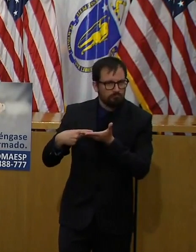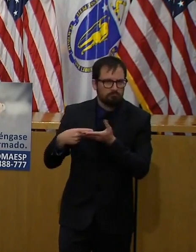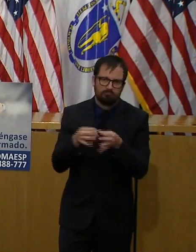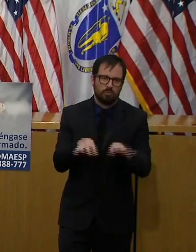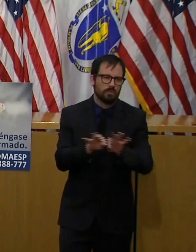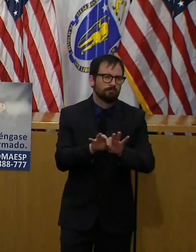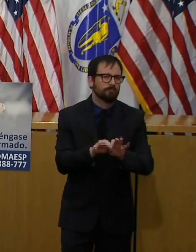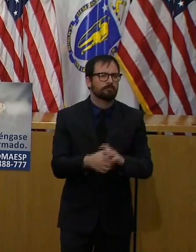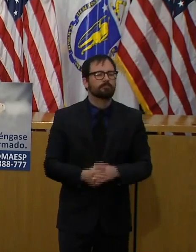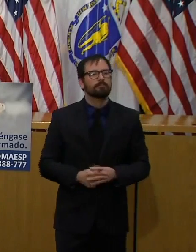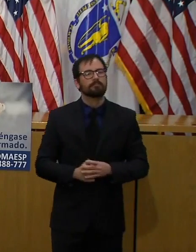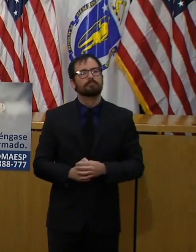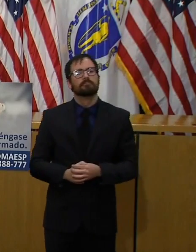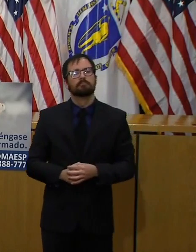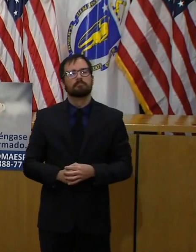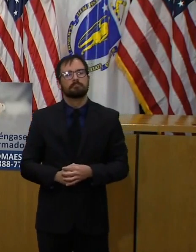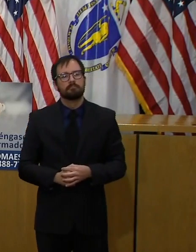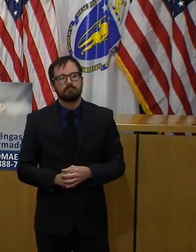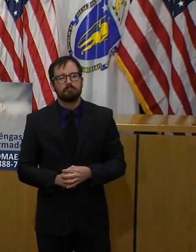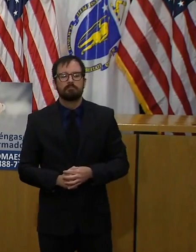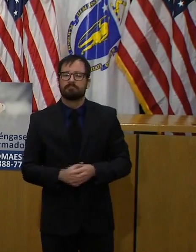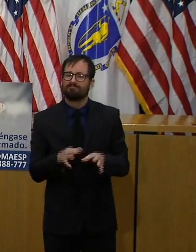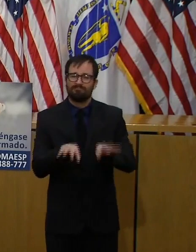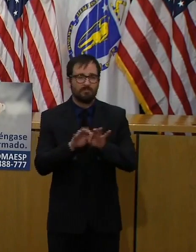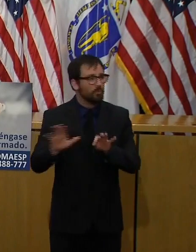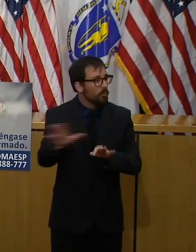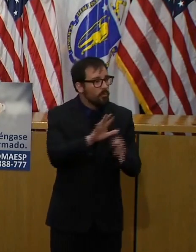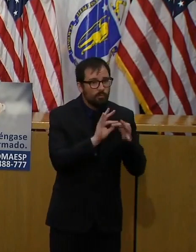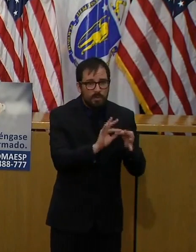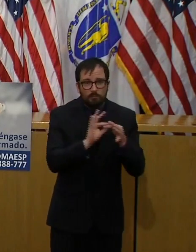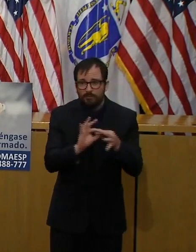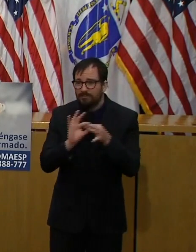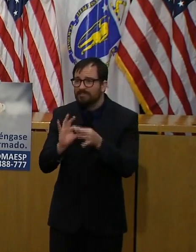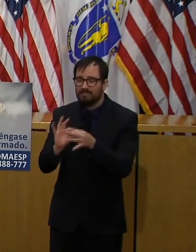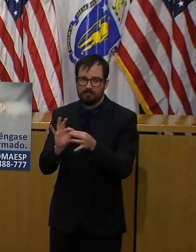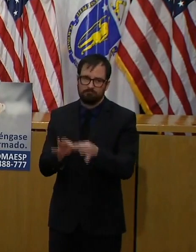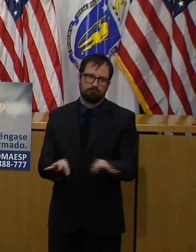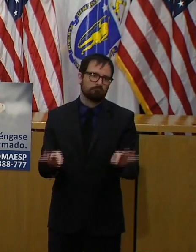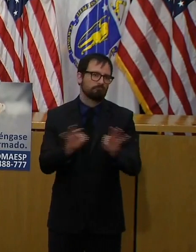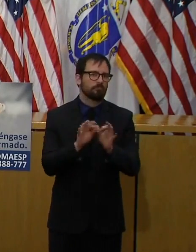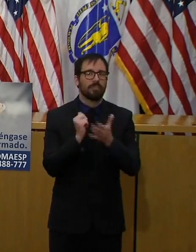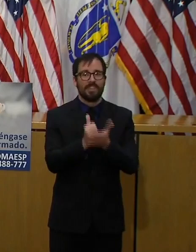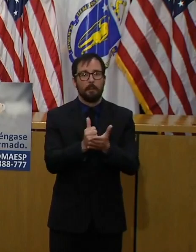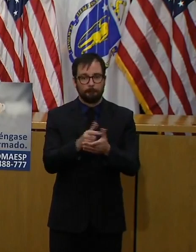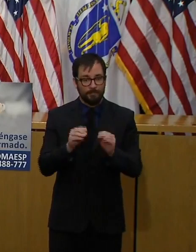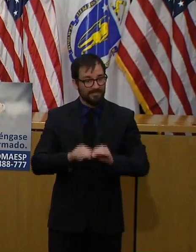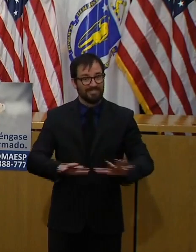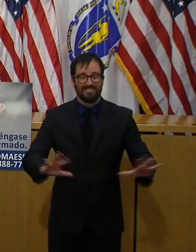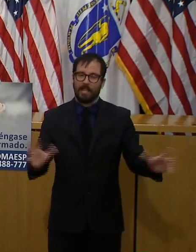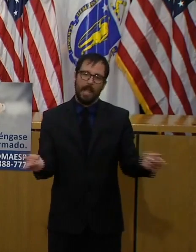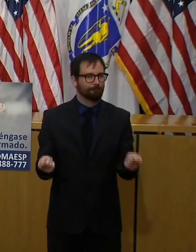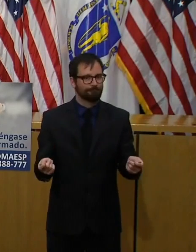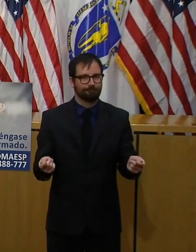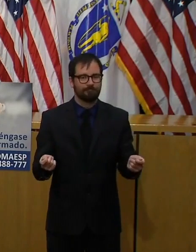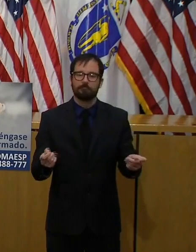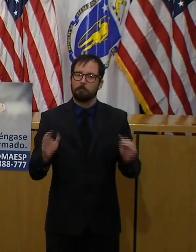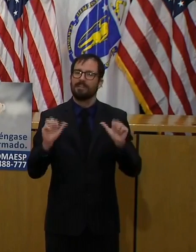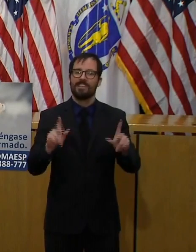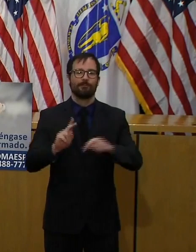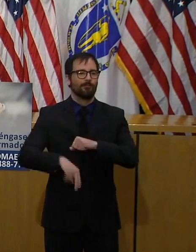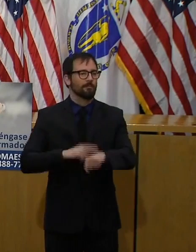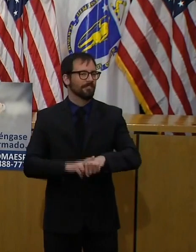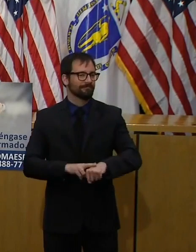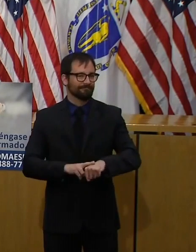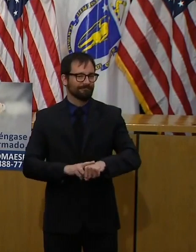cooperation is key in many cases to stopping the spread of coronavirus and saving more lives. It's also key to